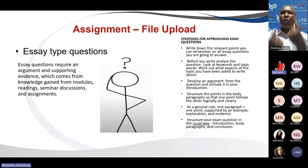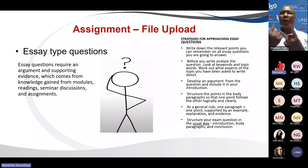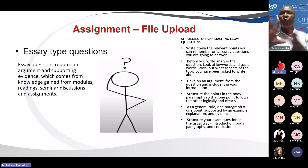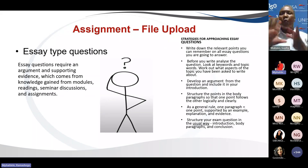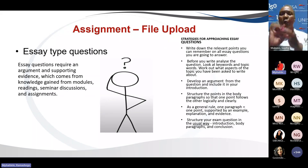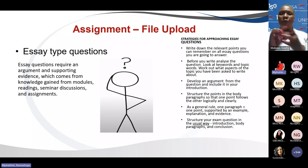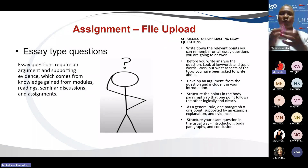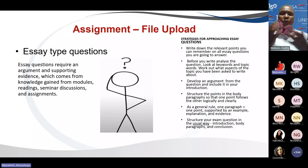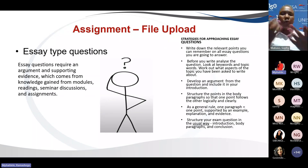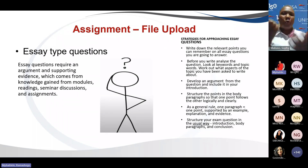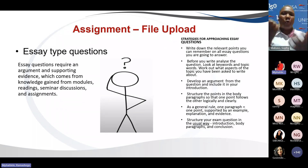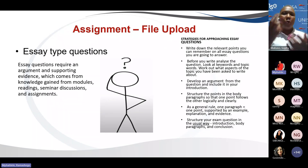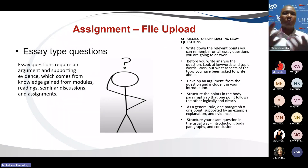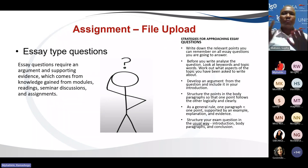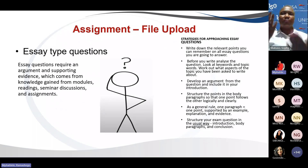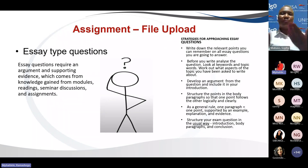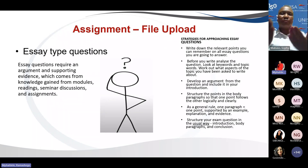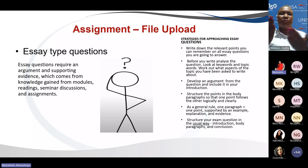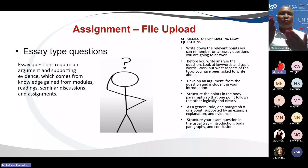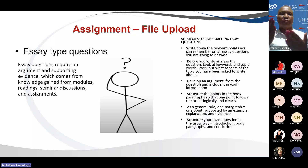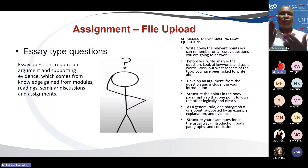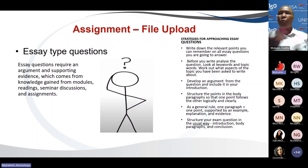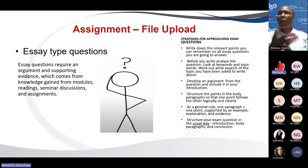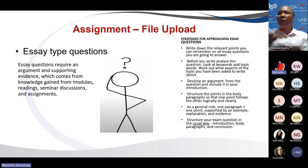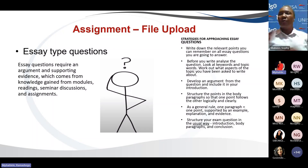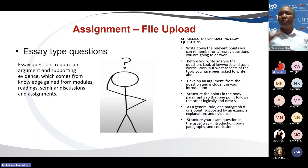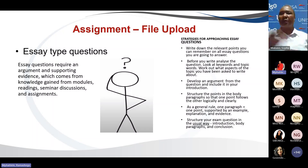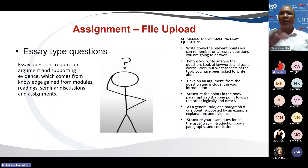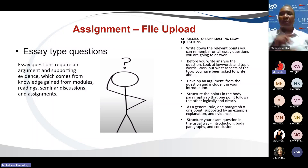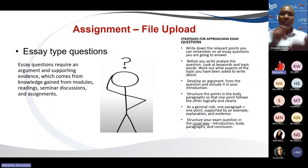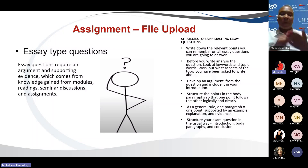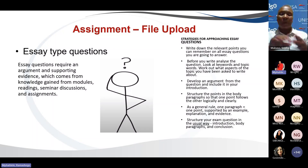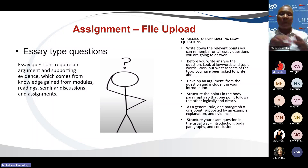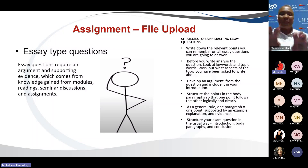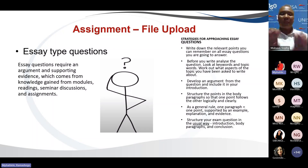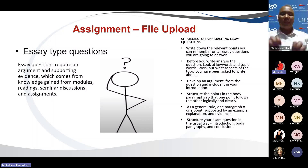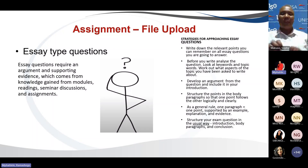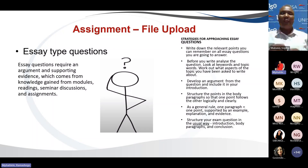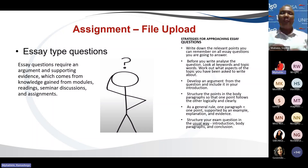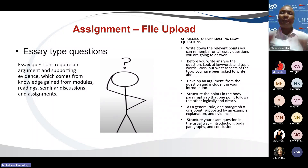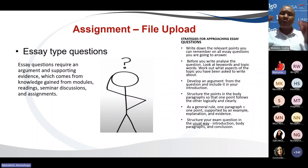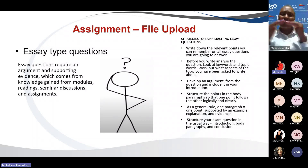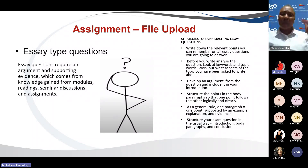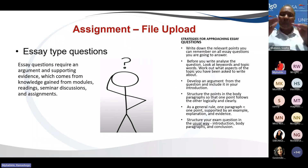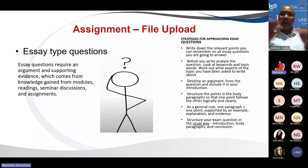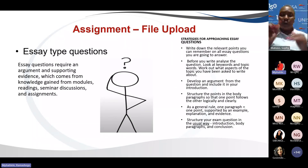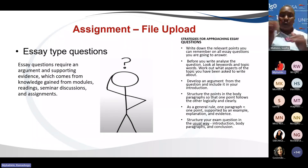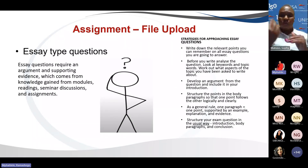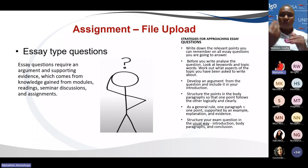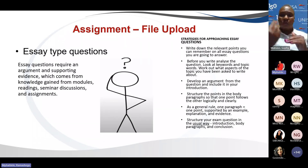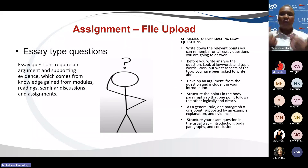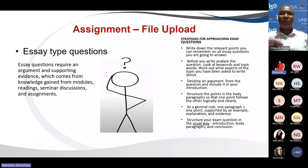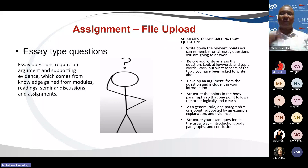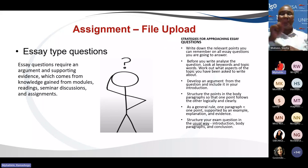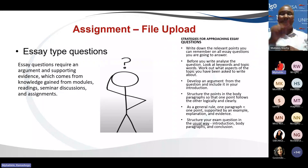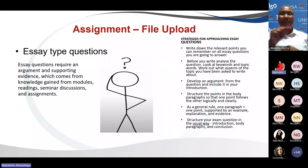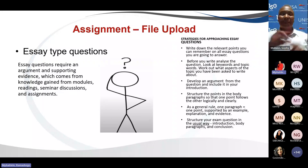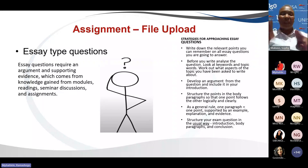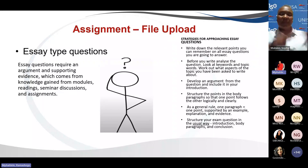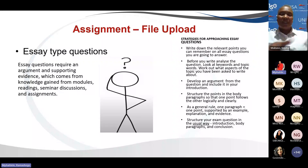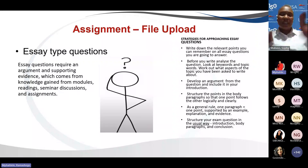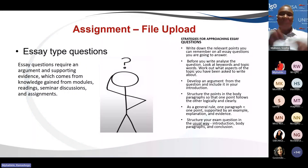homes, or at whatever places they will be writing, it's only fair that they are